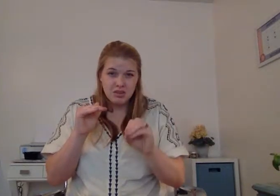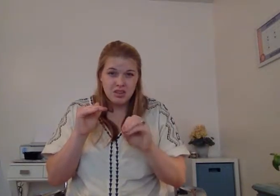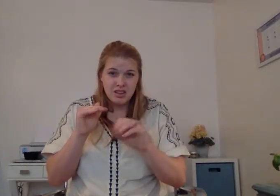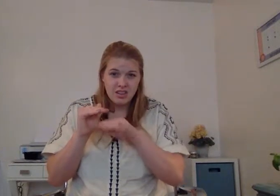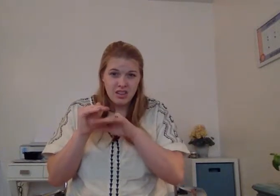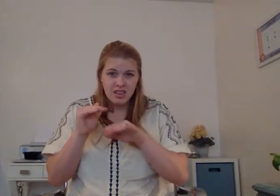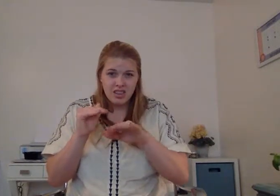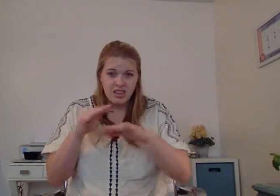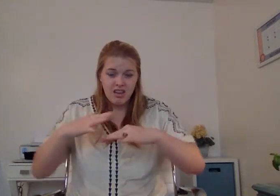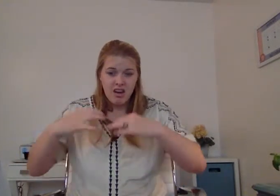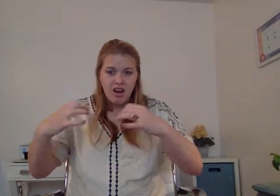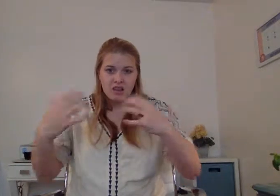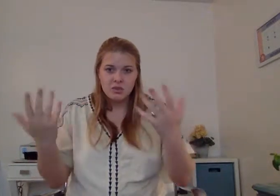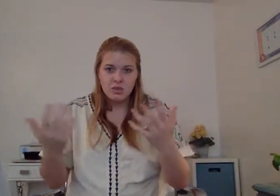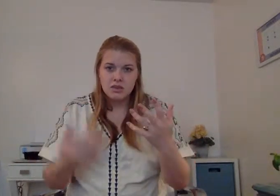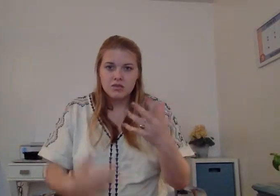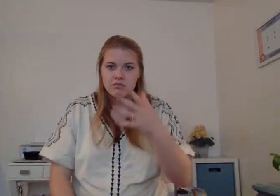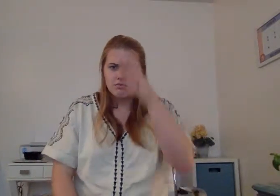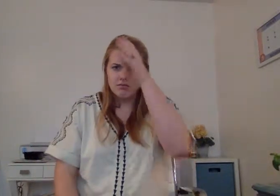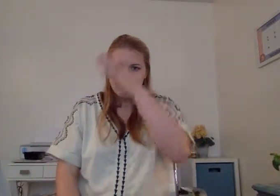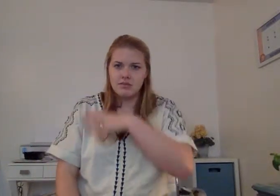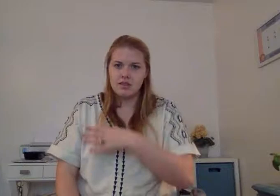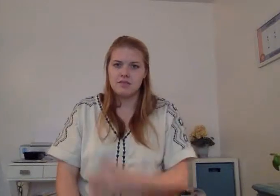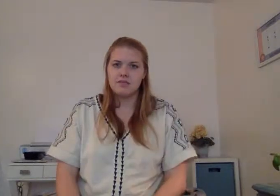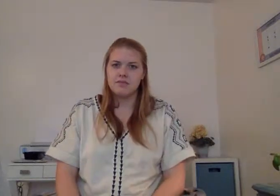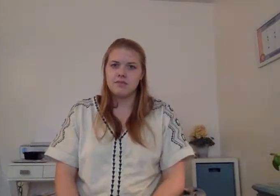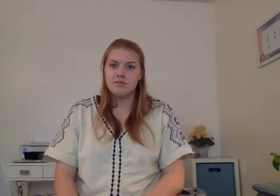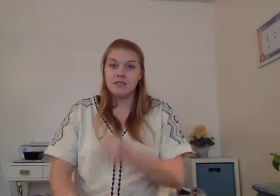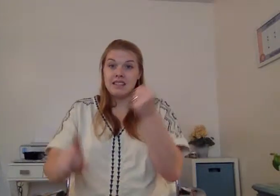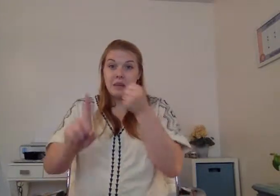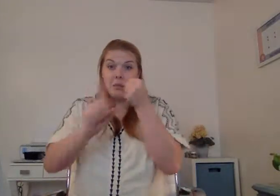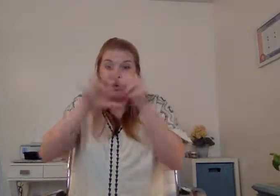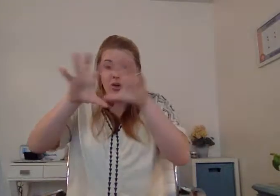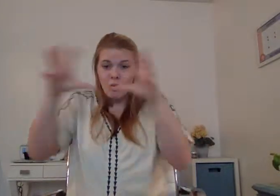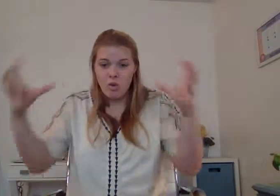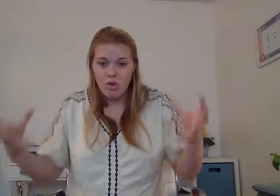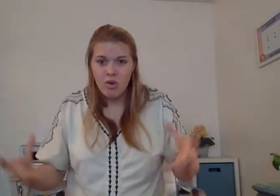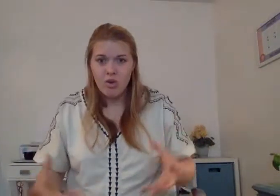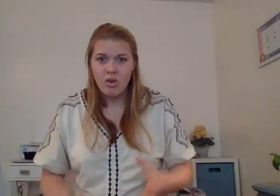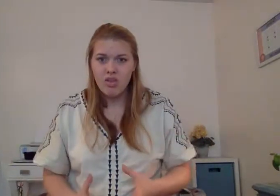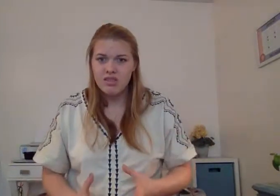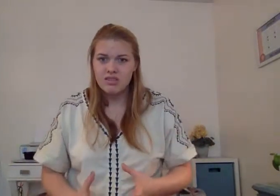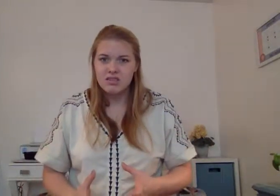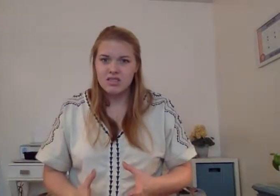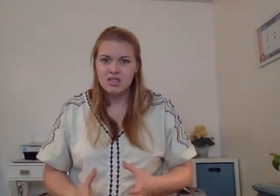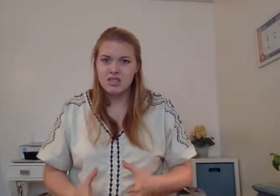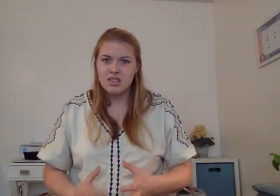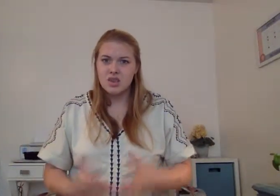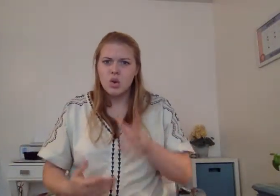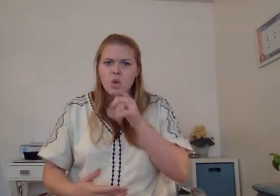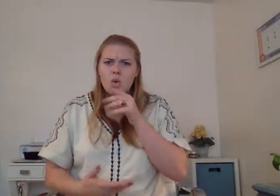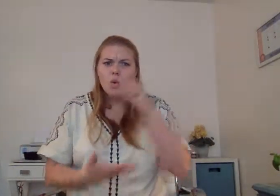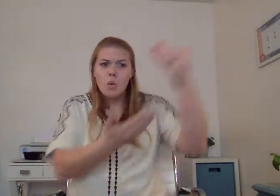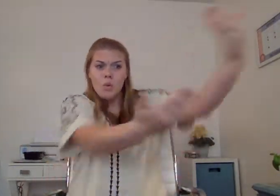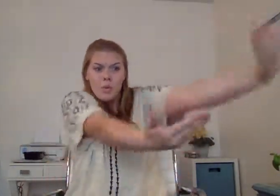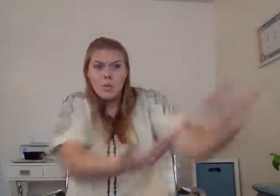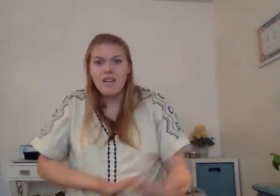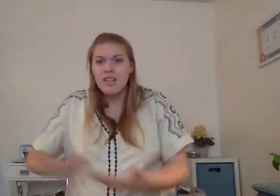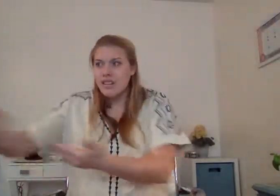How can we affect change in the world when only half of it is invited or feel welcome to participate in